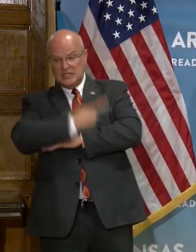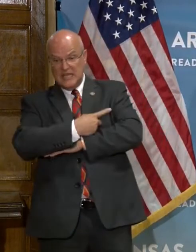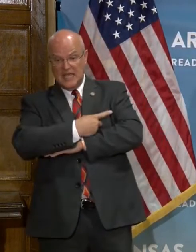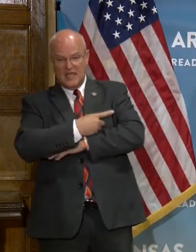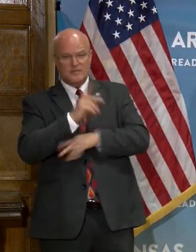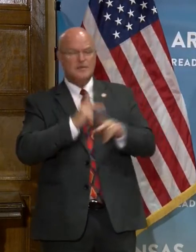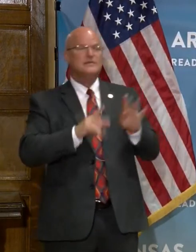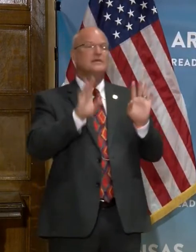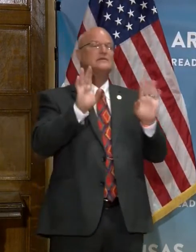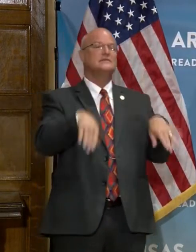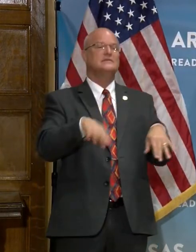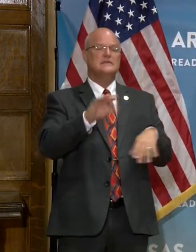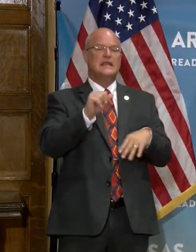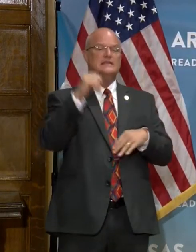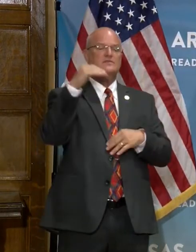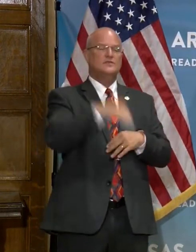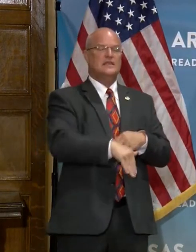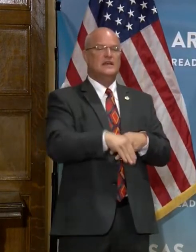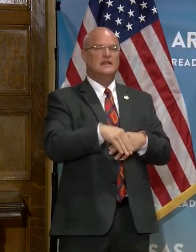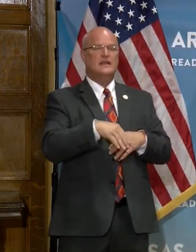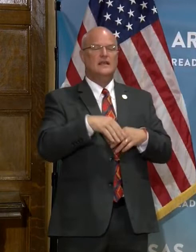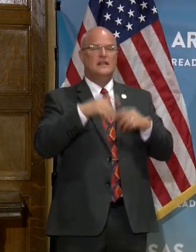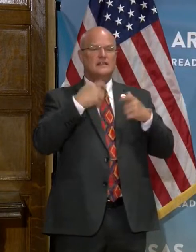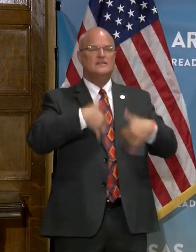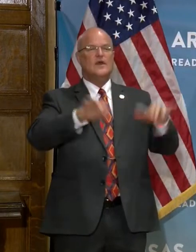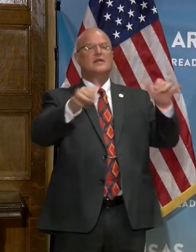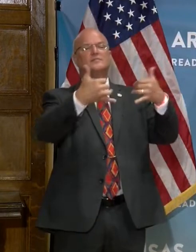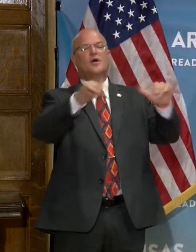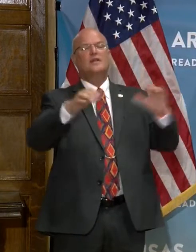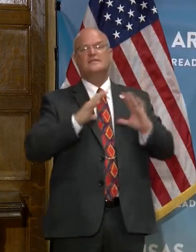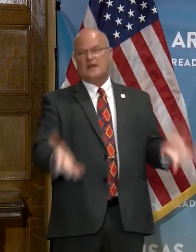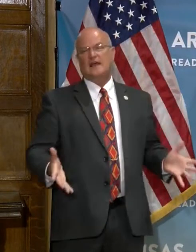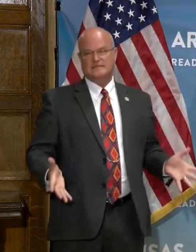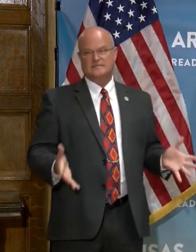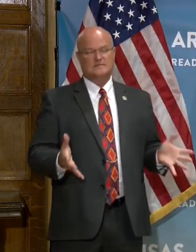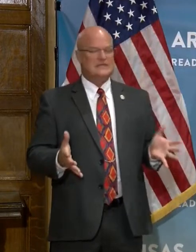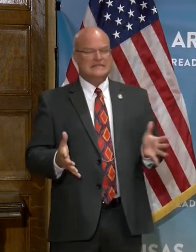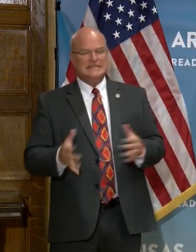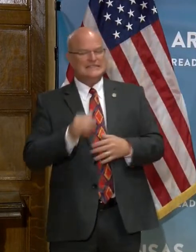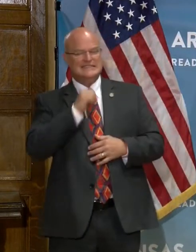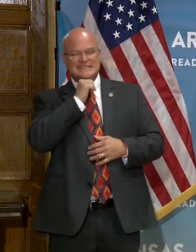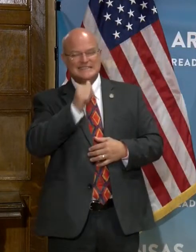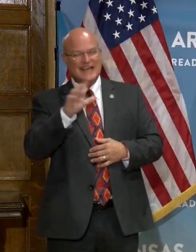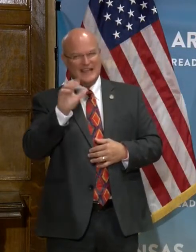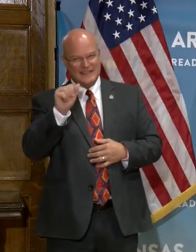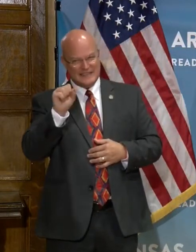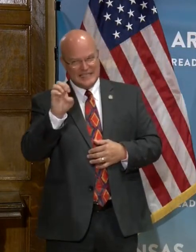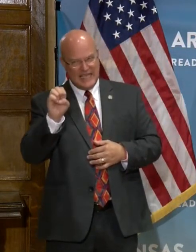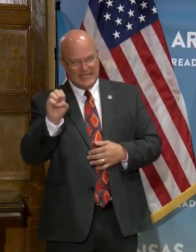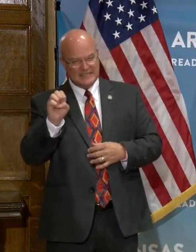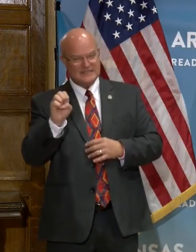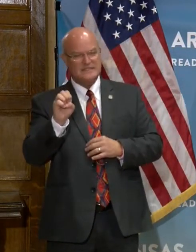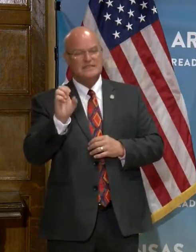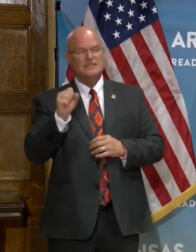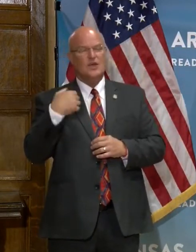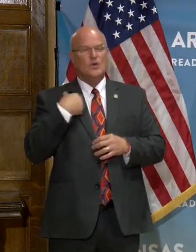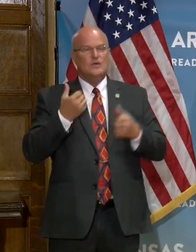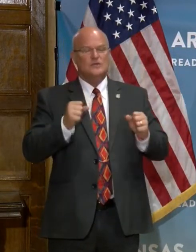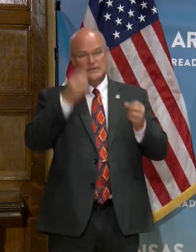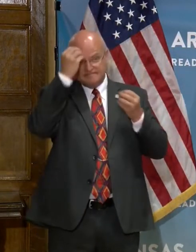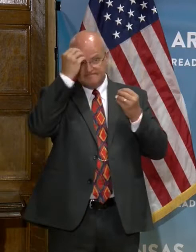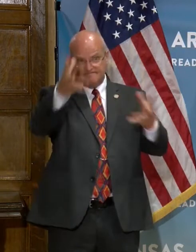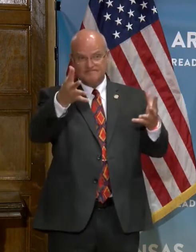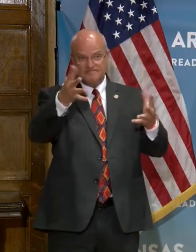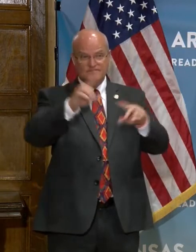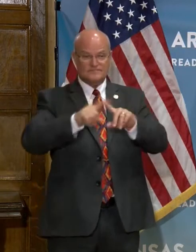and so people say, well, cases are going down, so let's go out and everything's fine. That's not the case. And so we try to